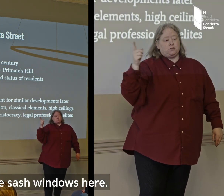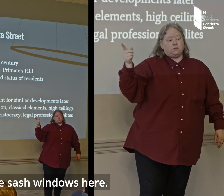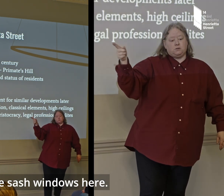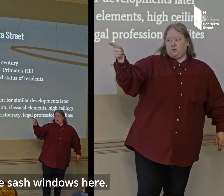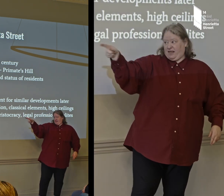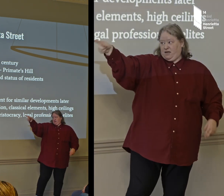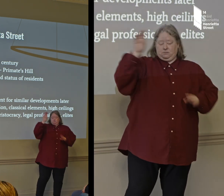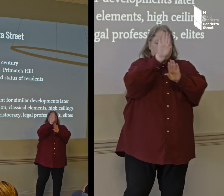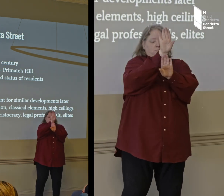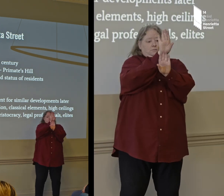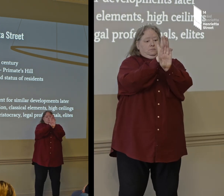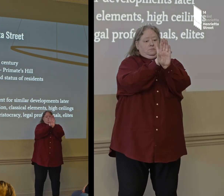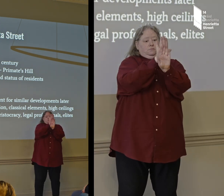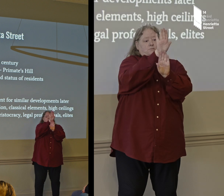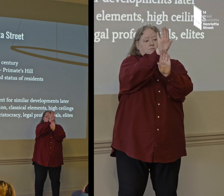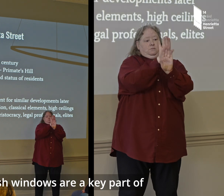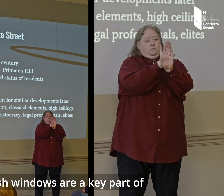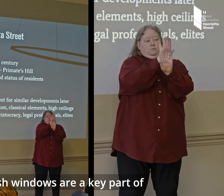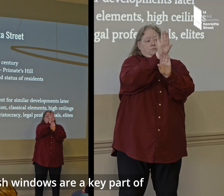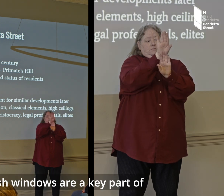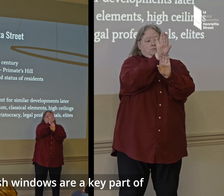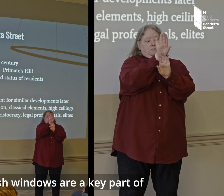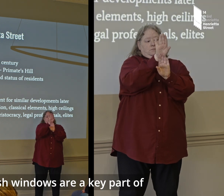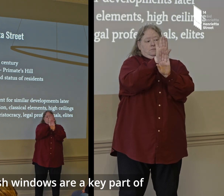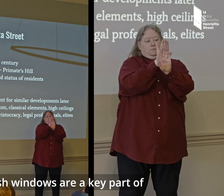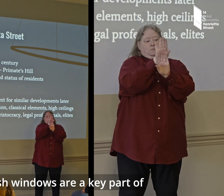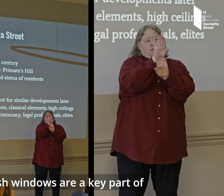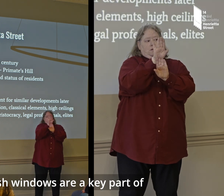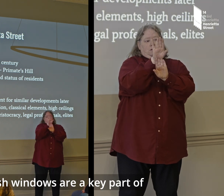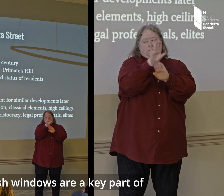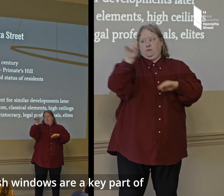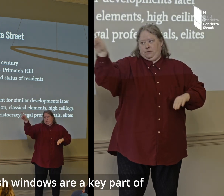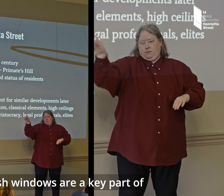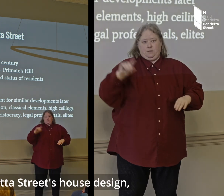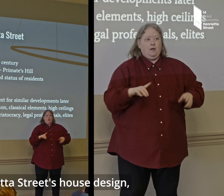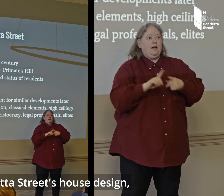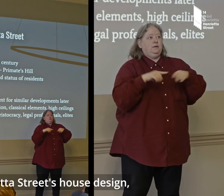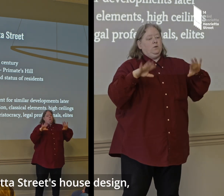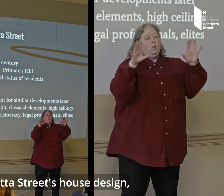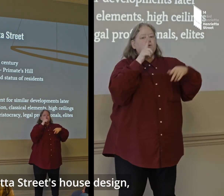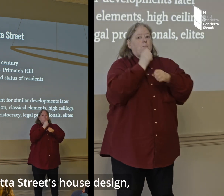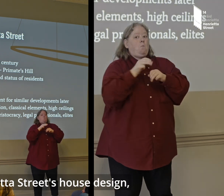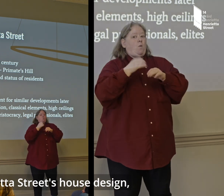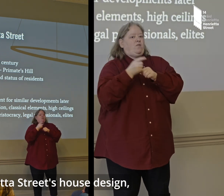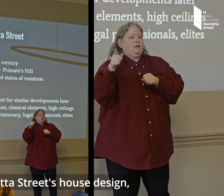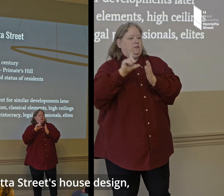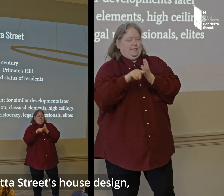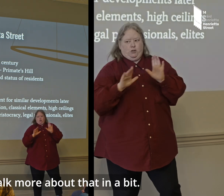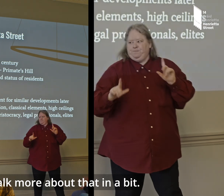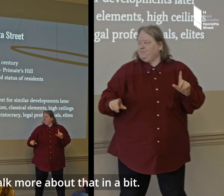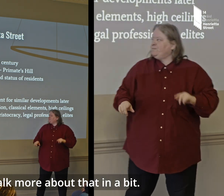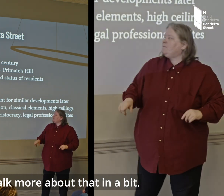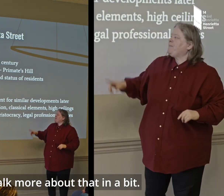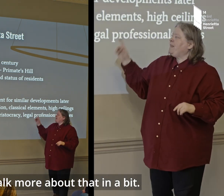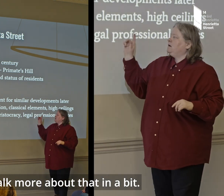sash windows here. So those sash windows are a key part of Henrietta Street's house design,